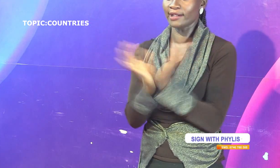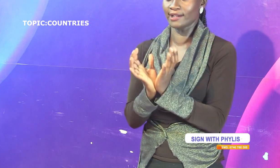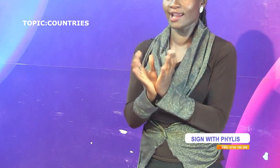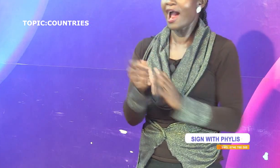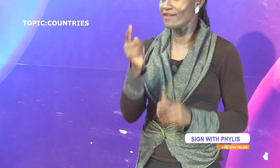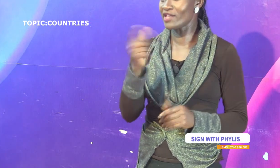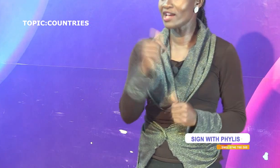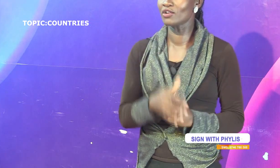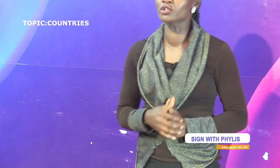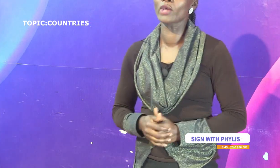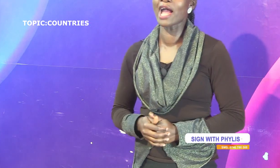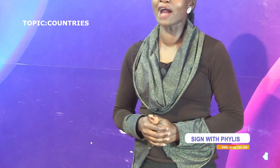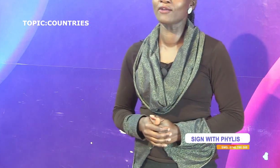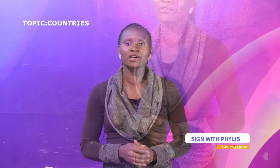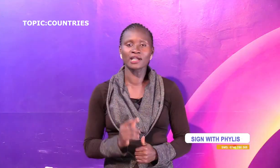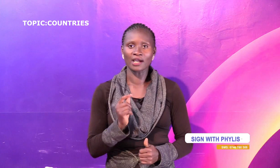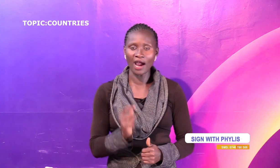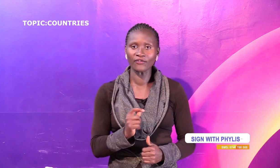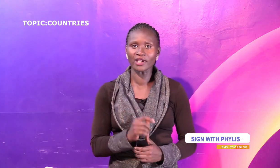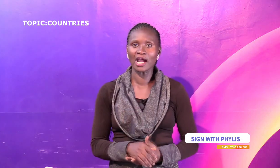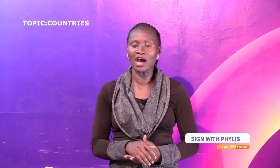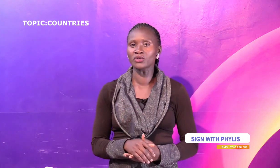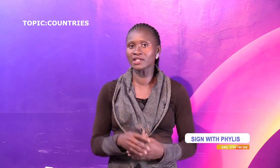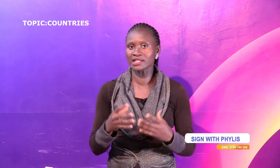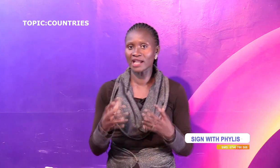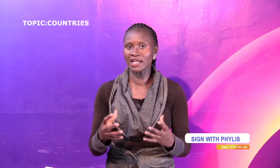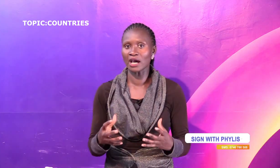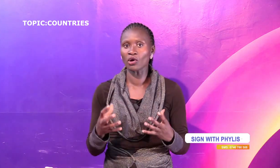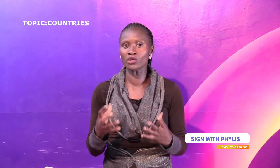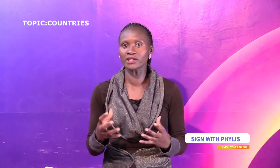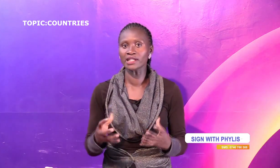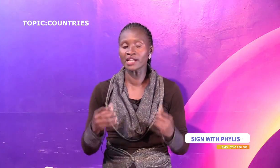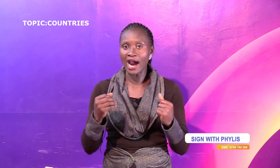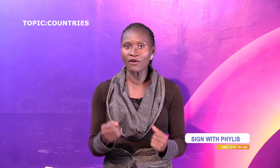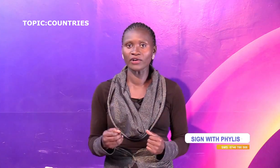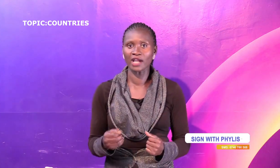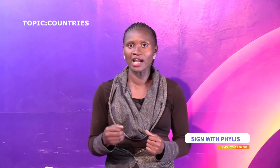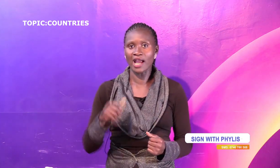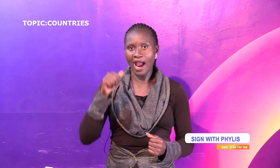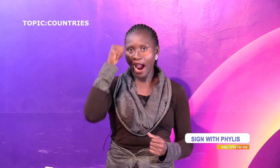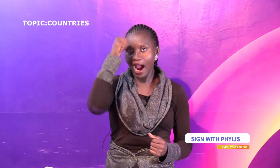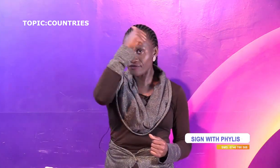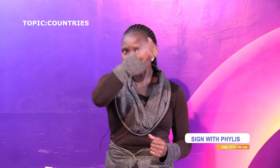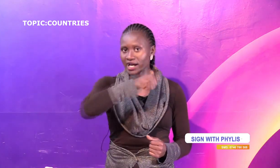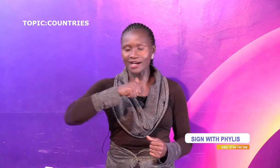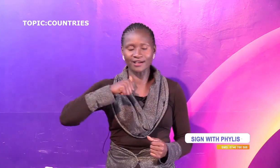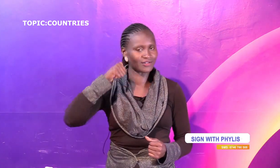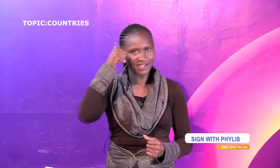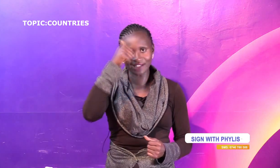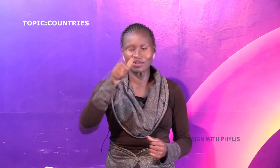And then also we have Africa. How do we sign our continent Africa? We just make it